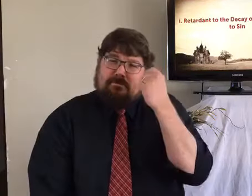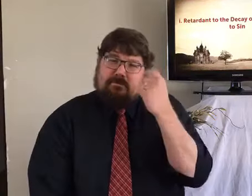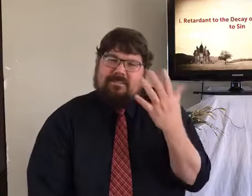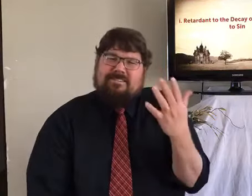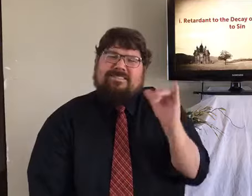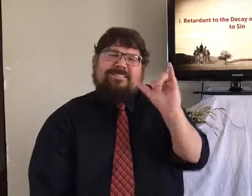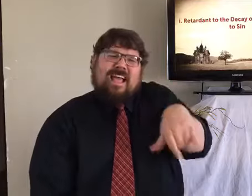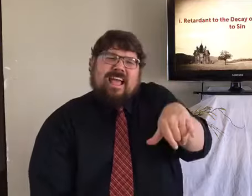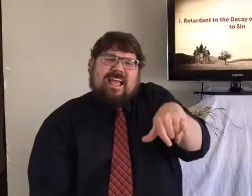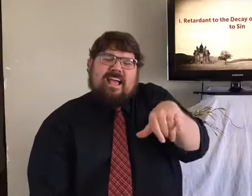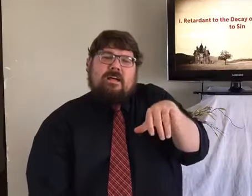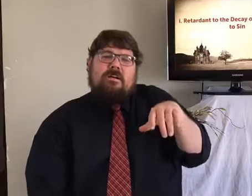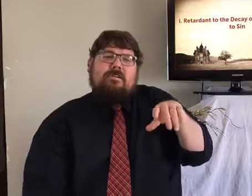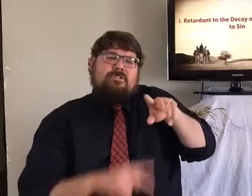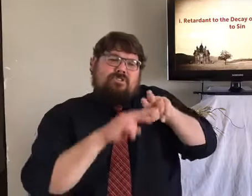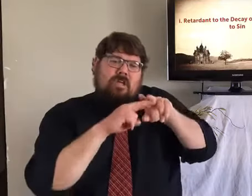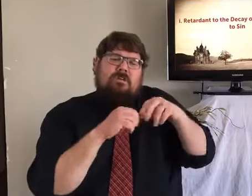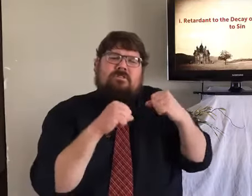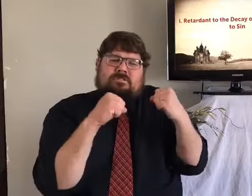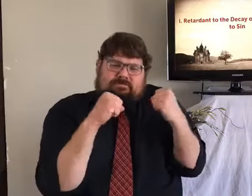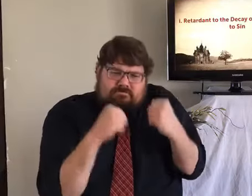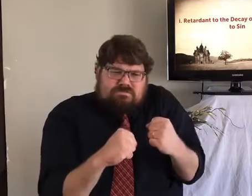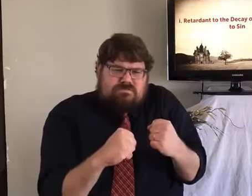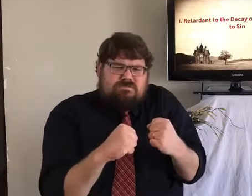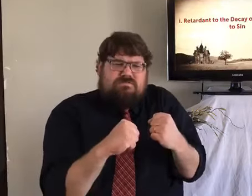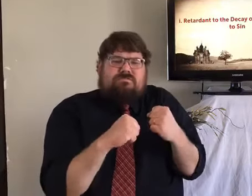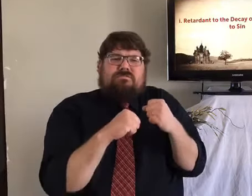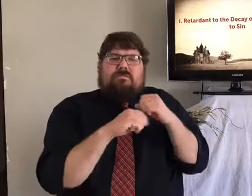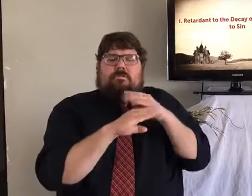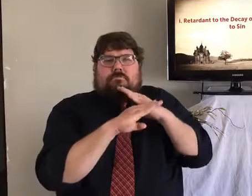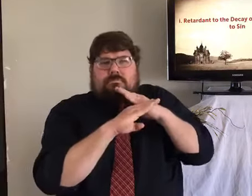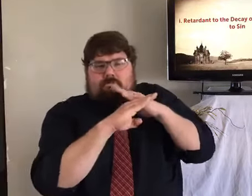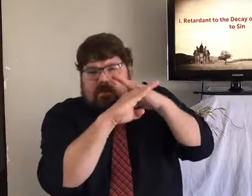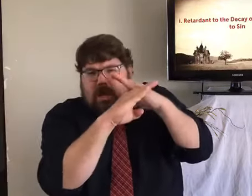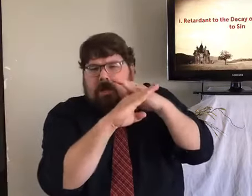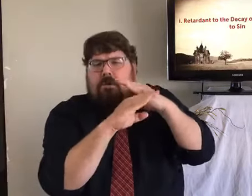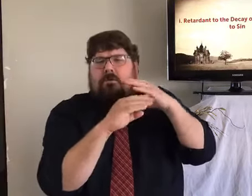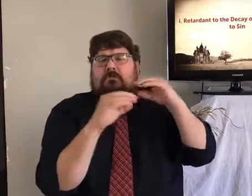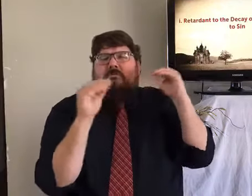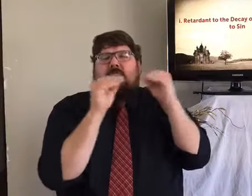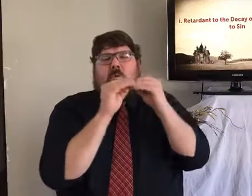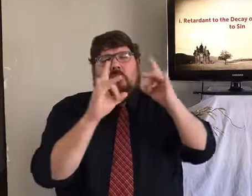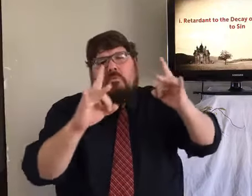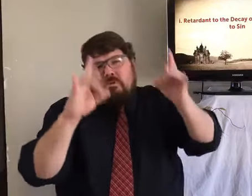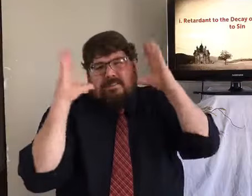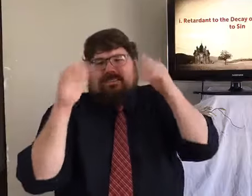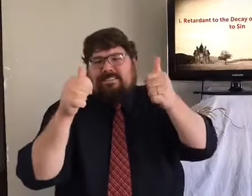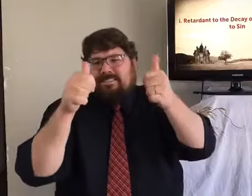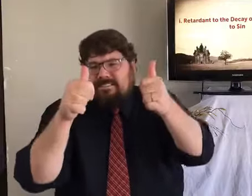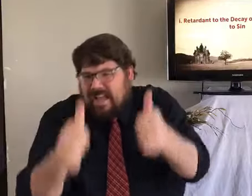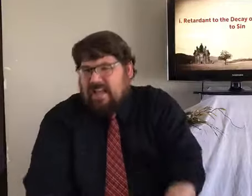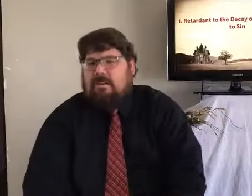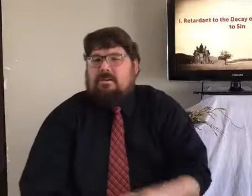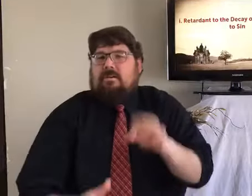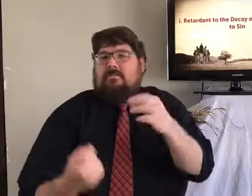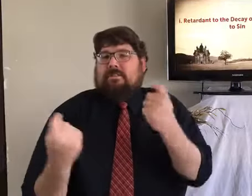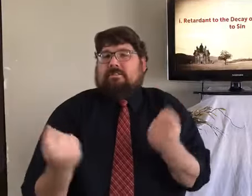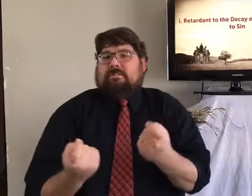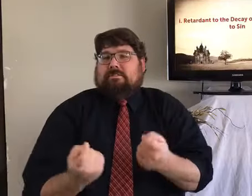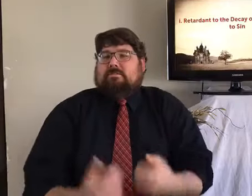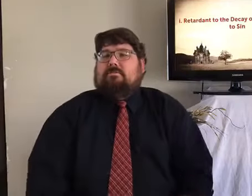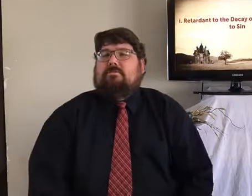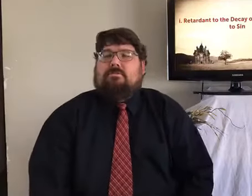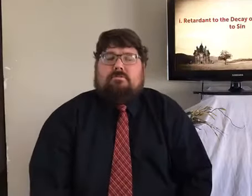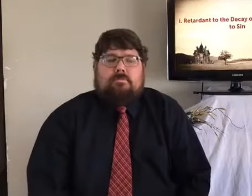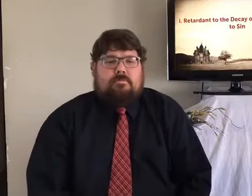as